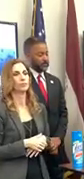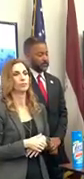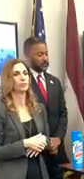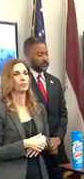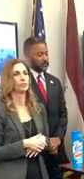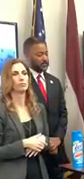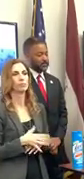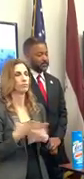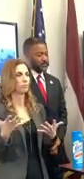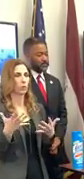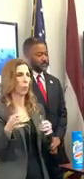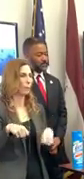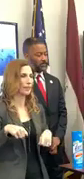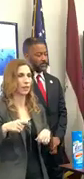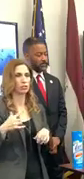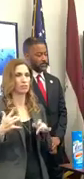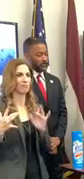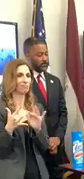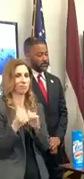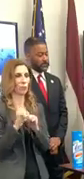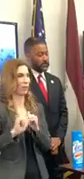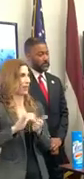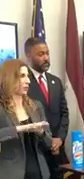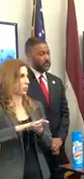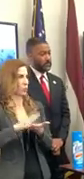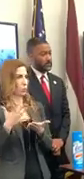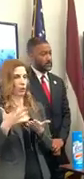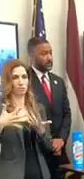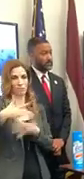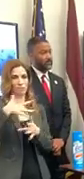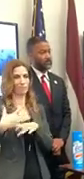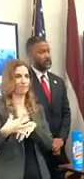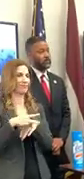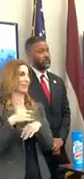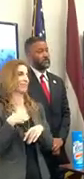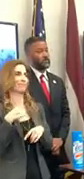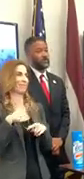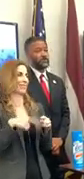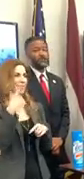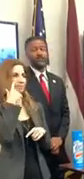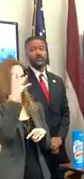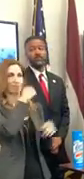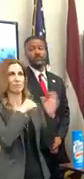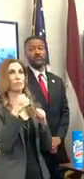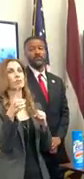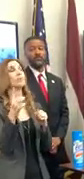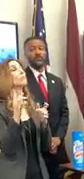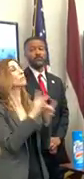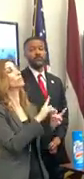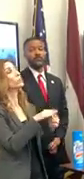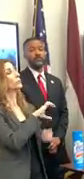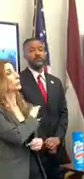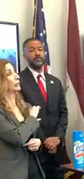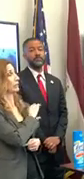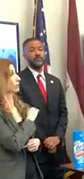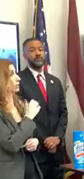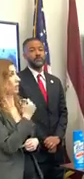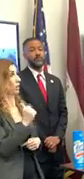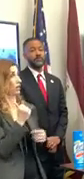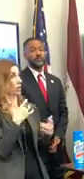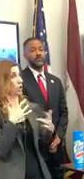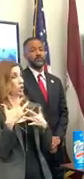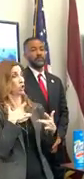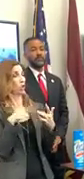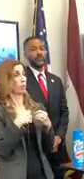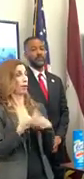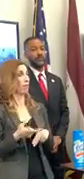of potential contact to that school is. So I really can't speculate on that. And then to the police officer, any concern now with upping protective